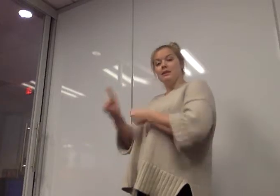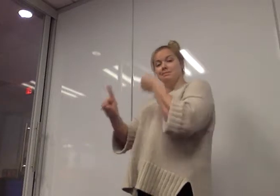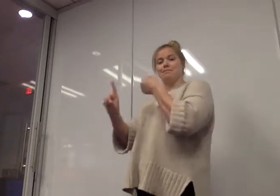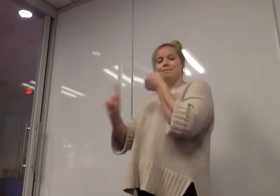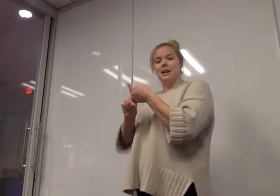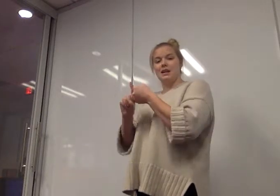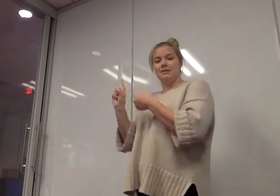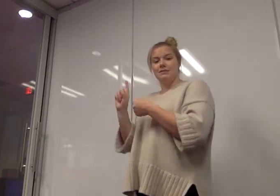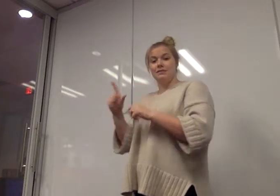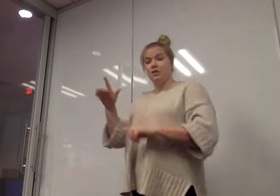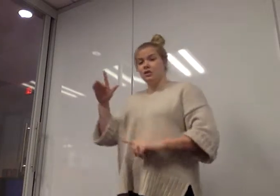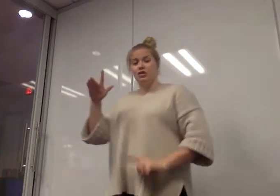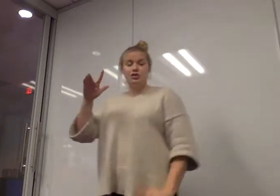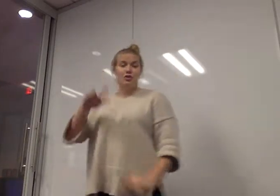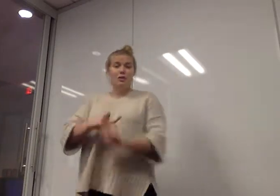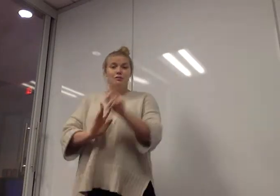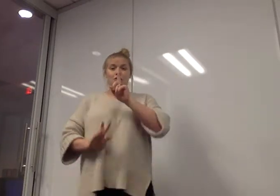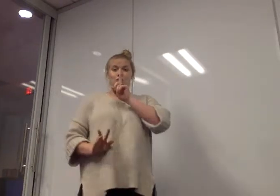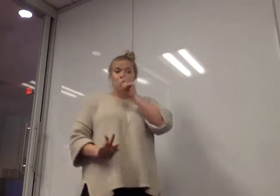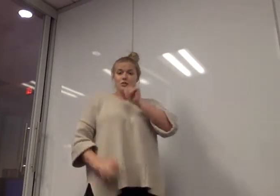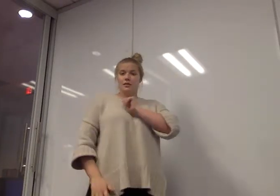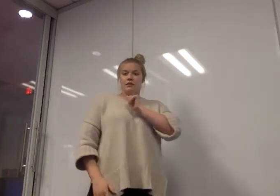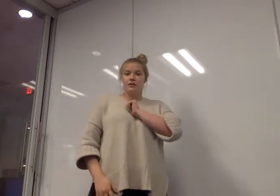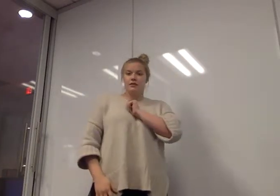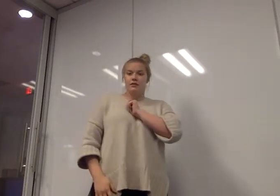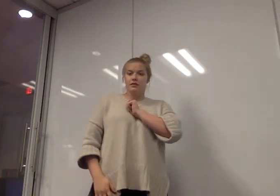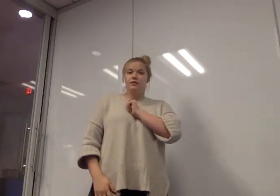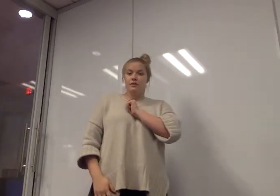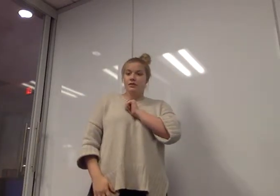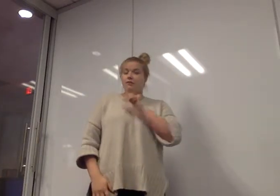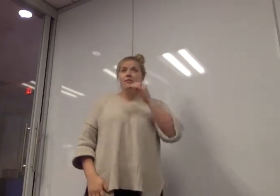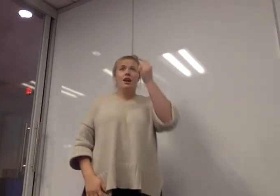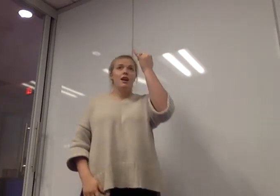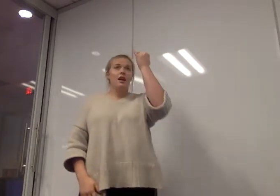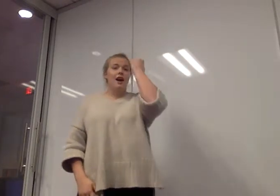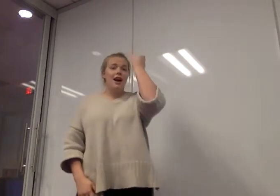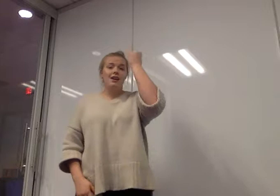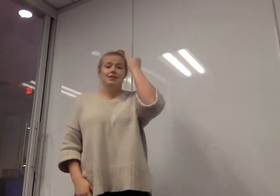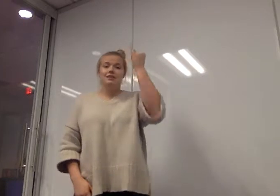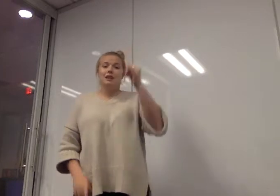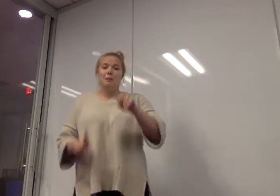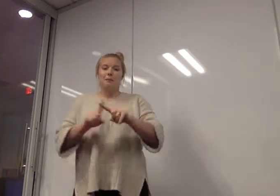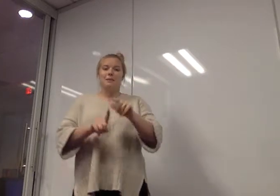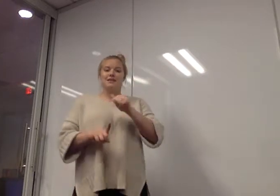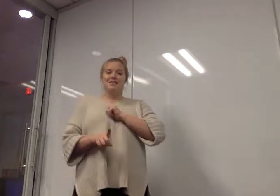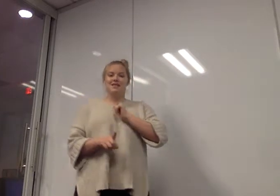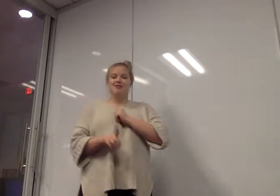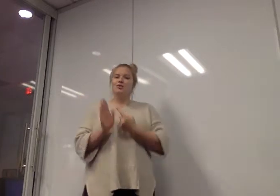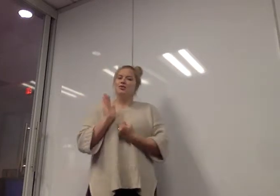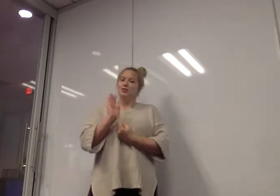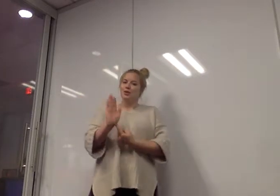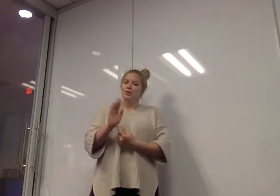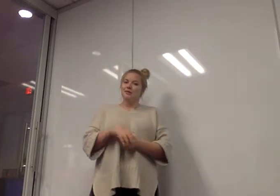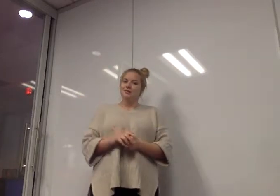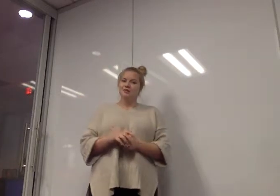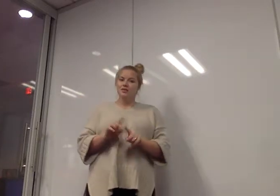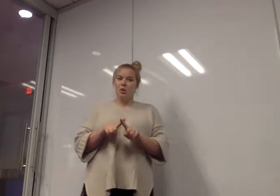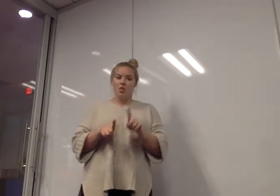their true selves, basically. They're bringing themselves. They bring their ideas, but as themselves, with no, residue over them.